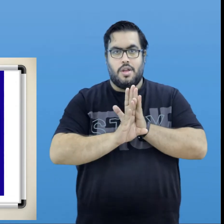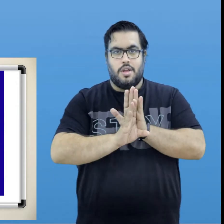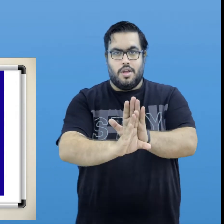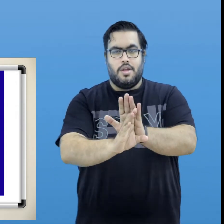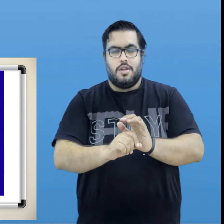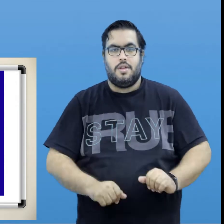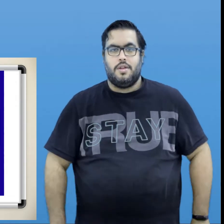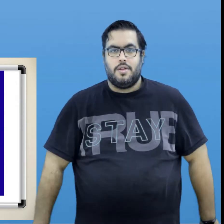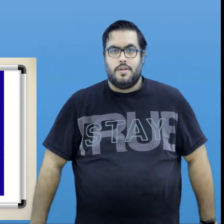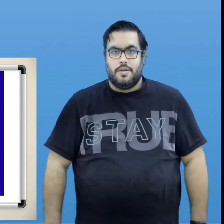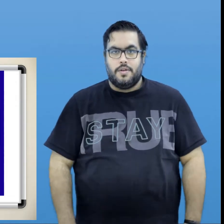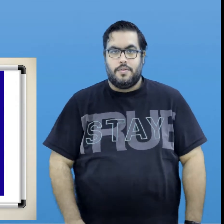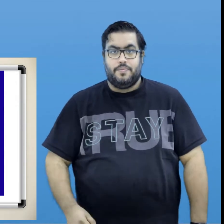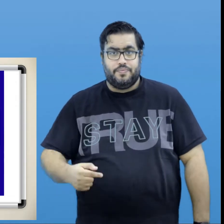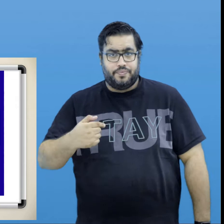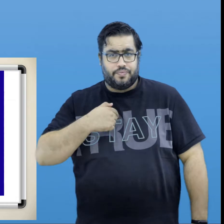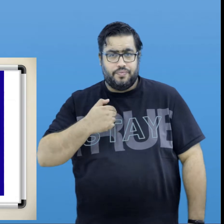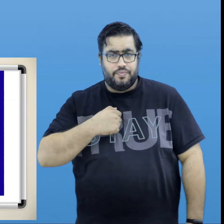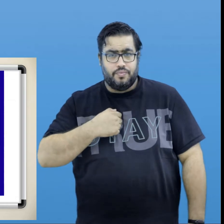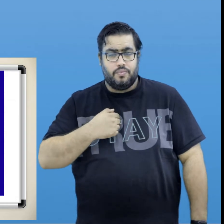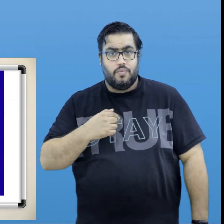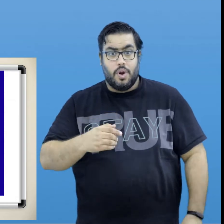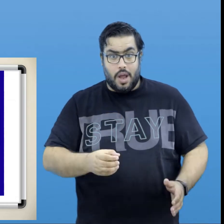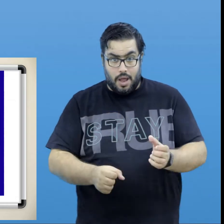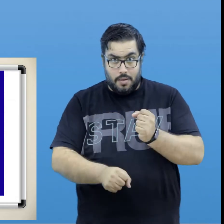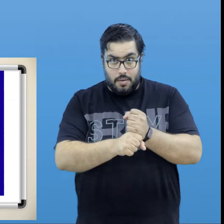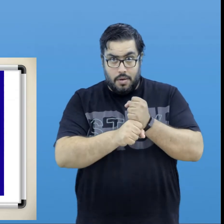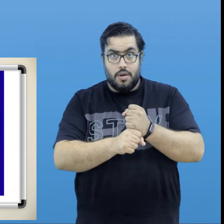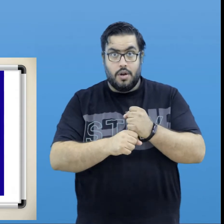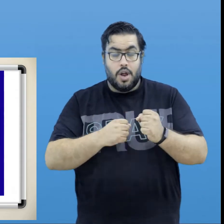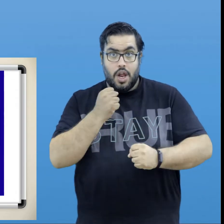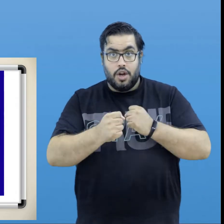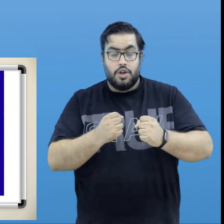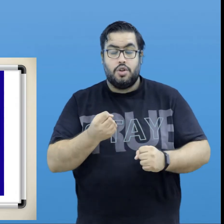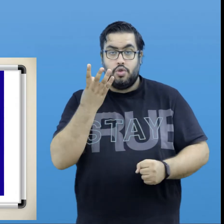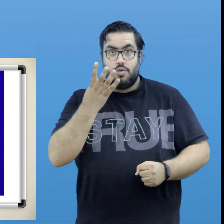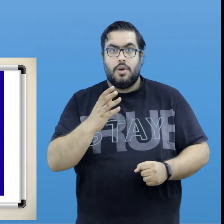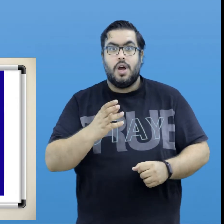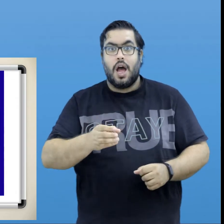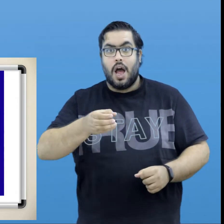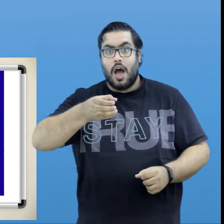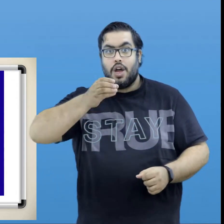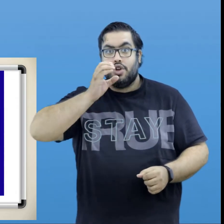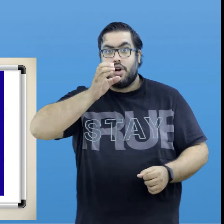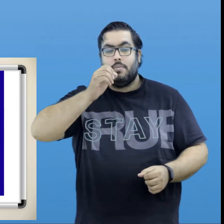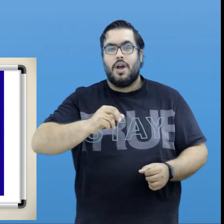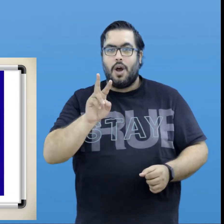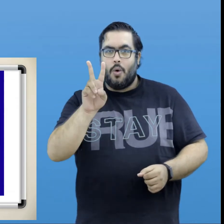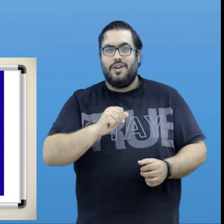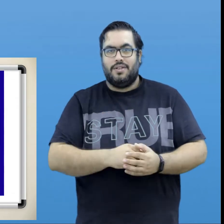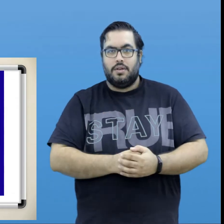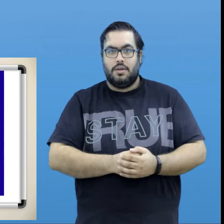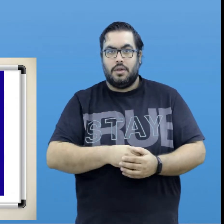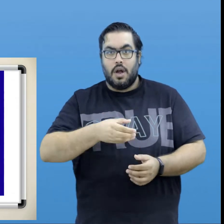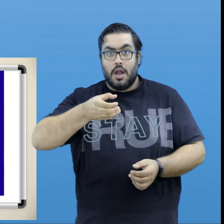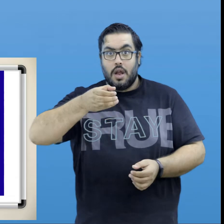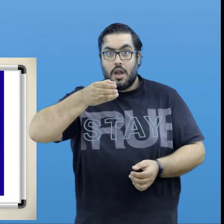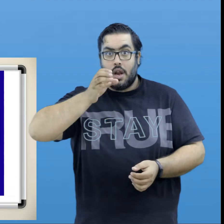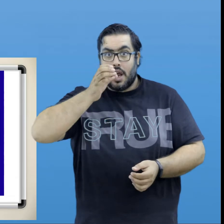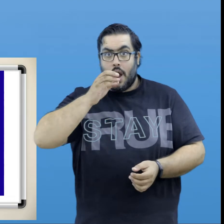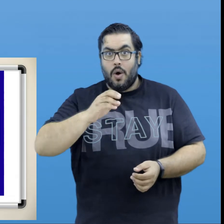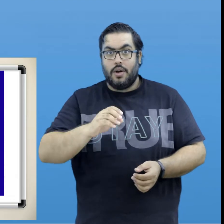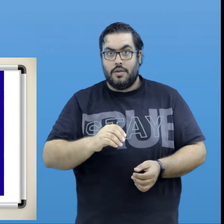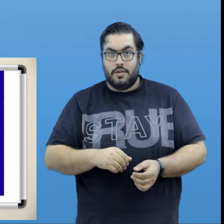morning, so I drank 2 cups of coffee. Coffee here leads to caffeine, and